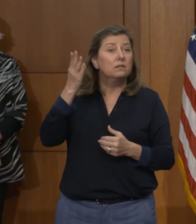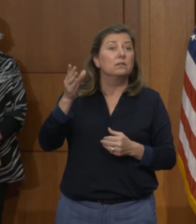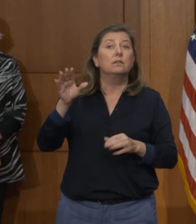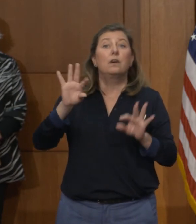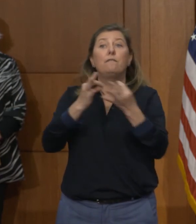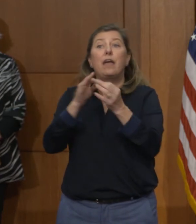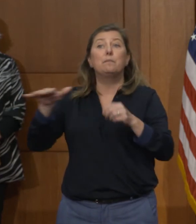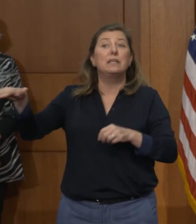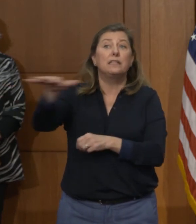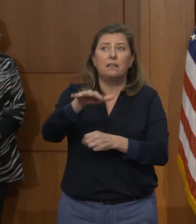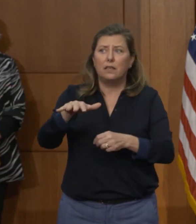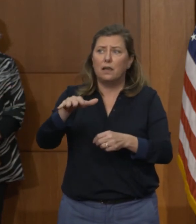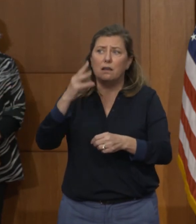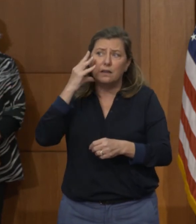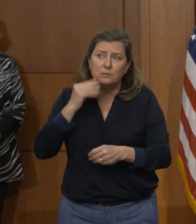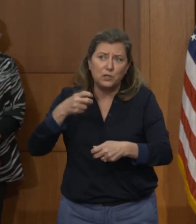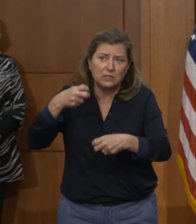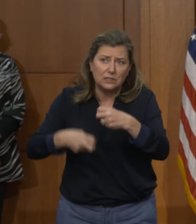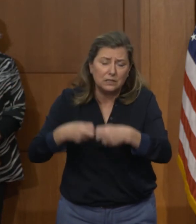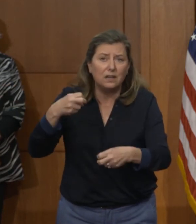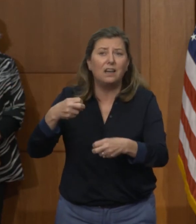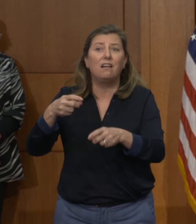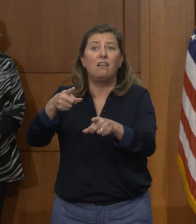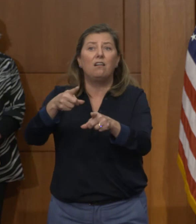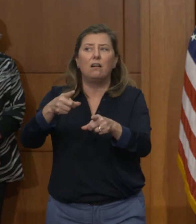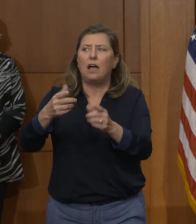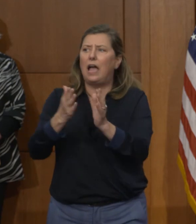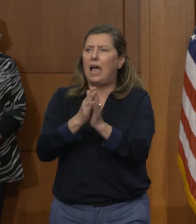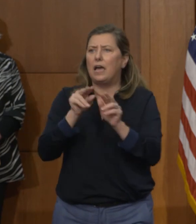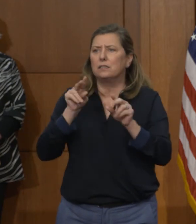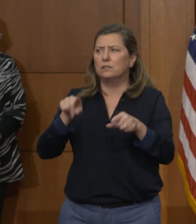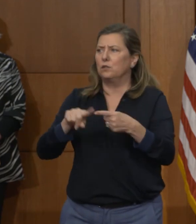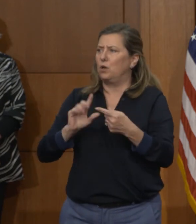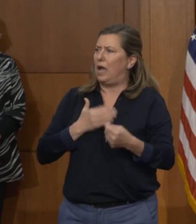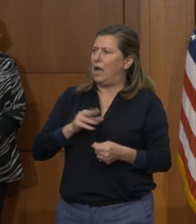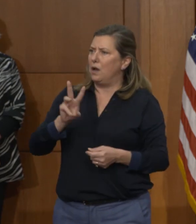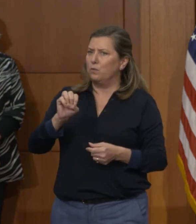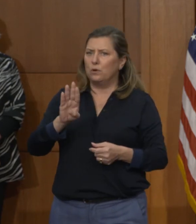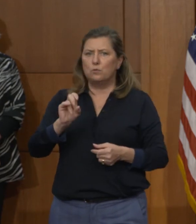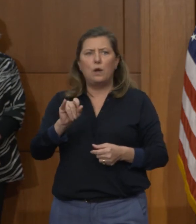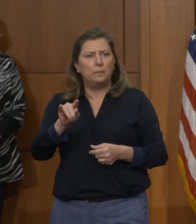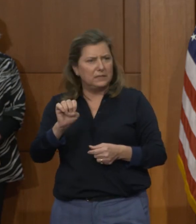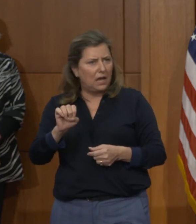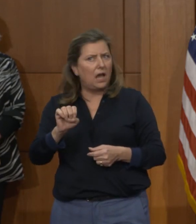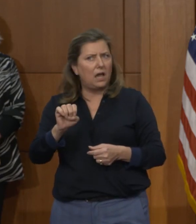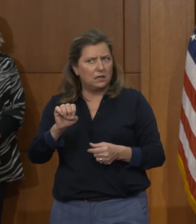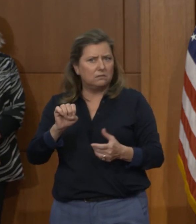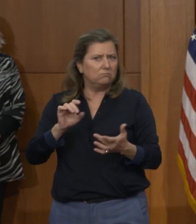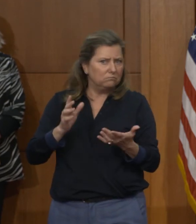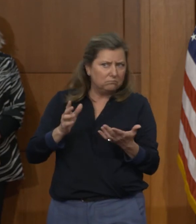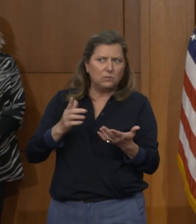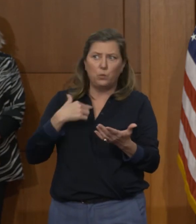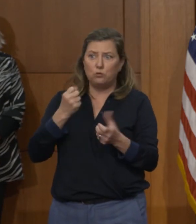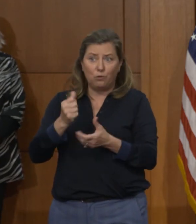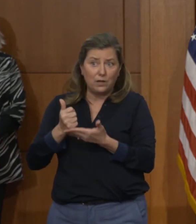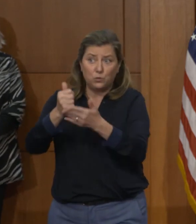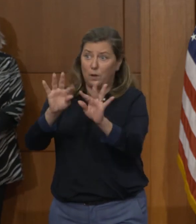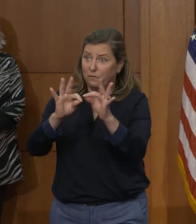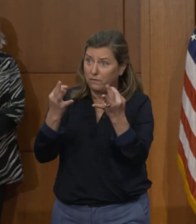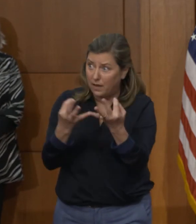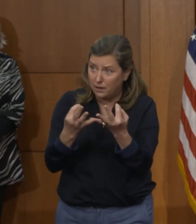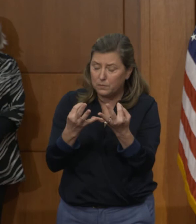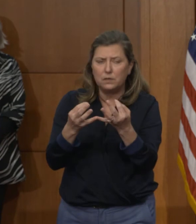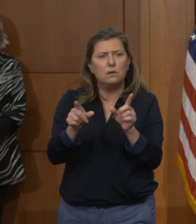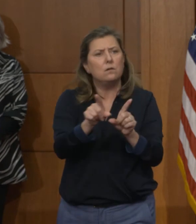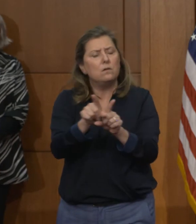having those difficulties, please direct them to our website, and we will do everything that we can not only to help the families, but